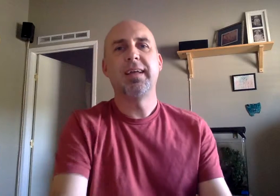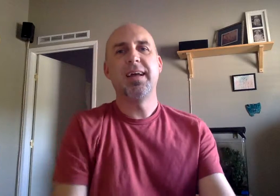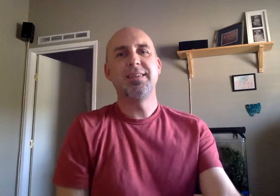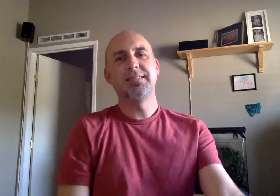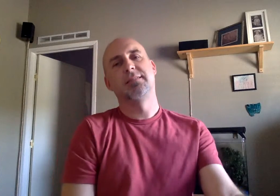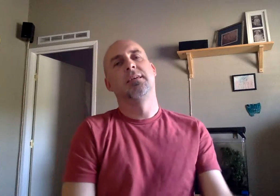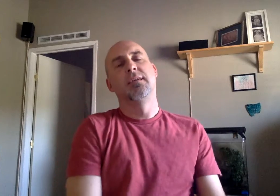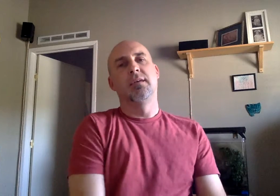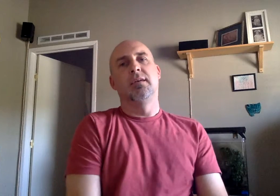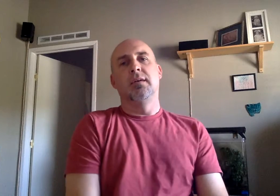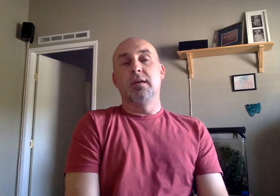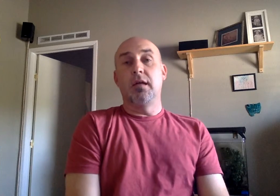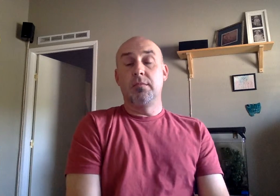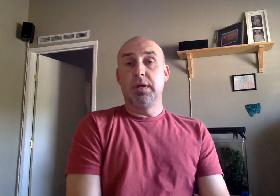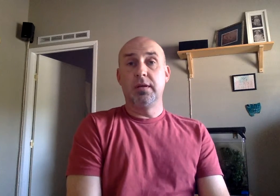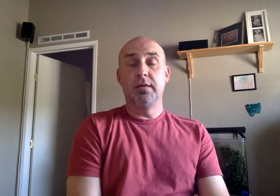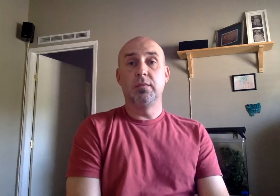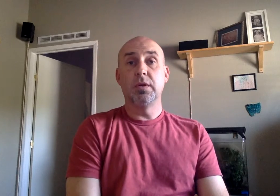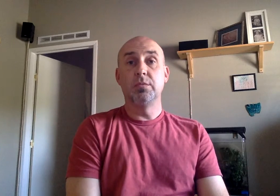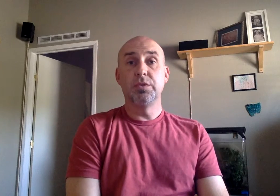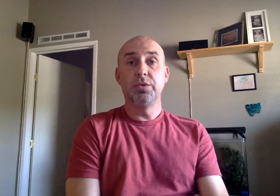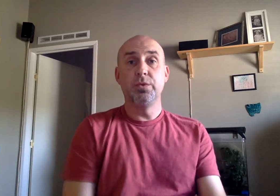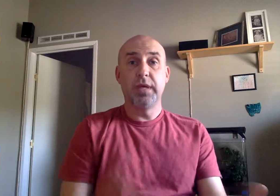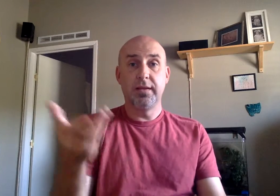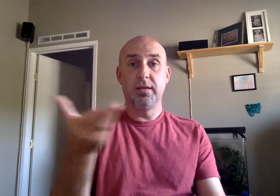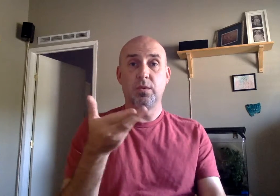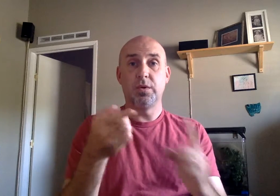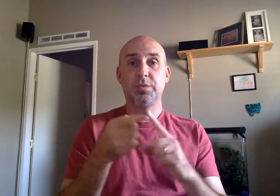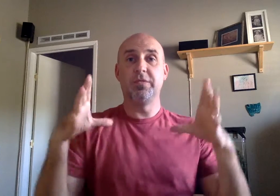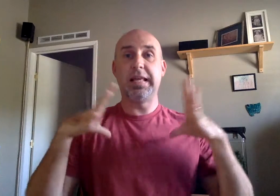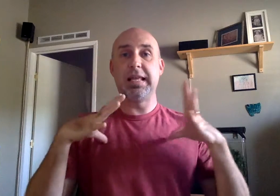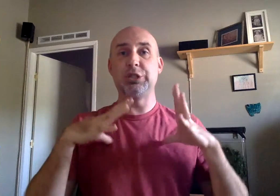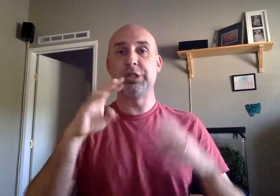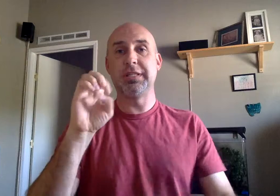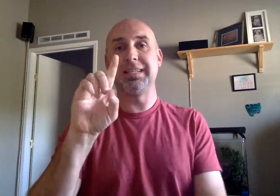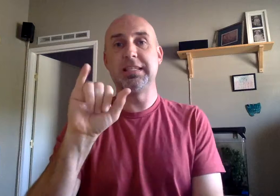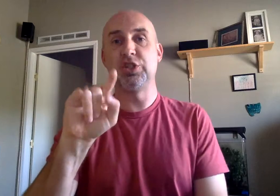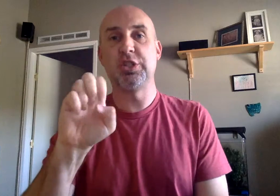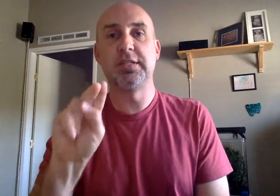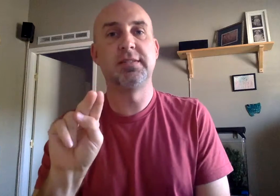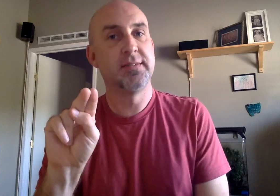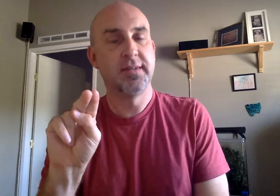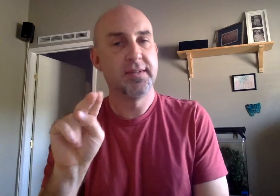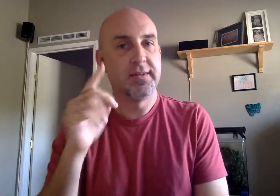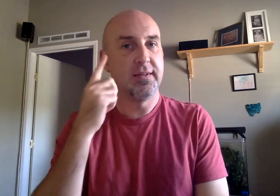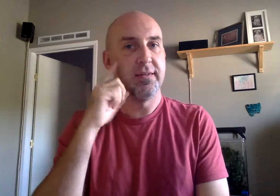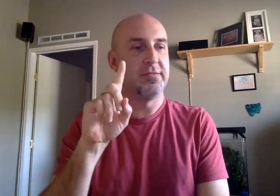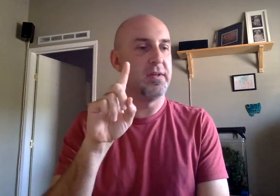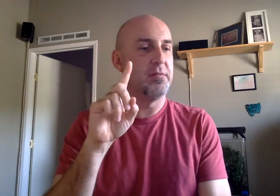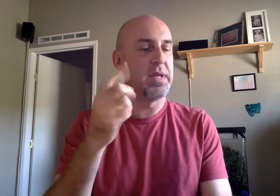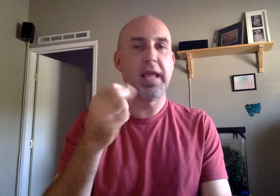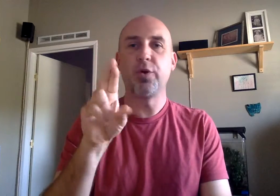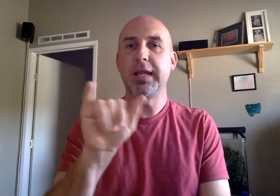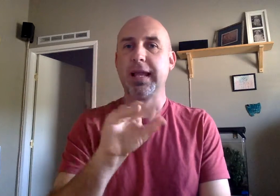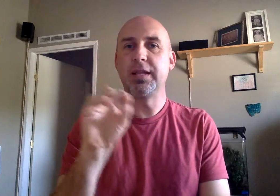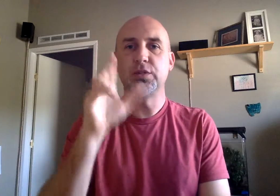Hi guys. Um, welcome to vacation edition of Harry and His